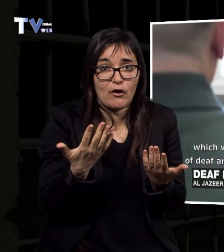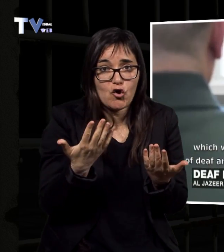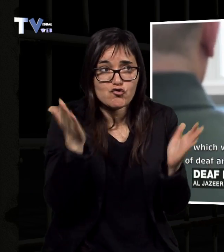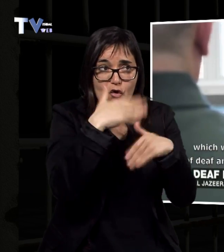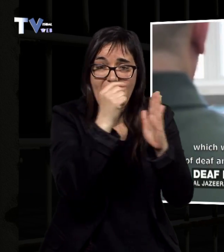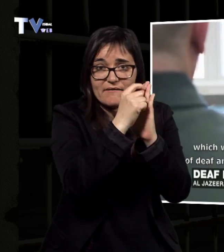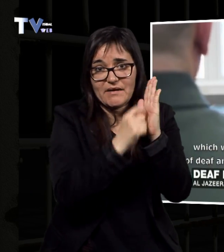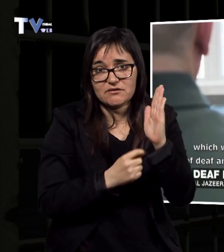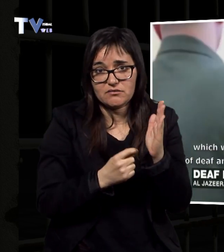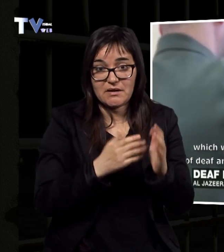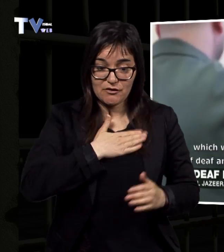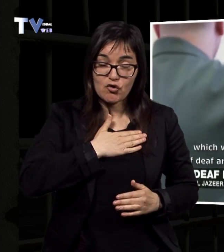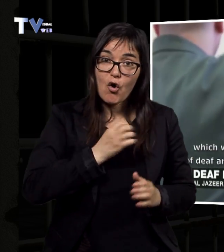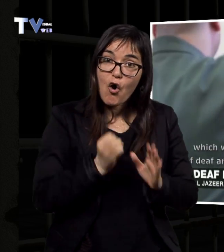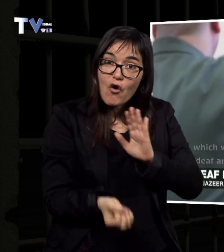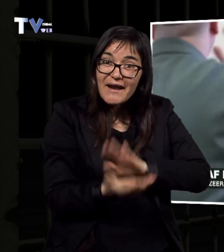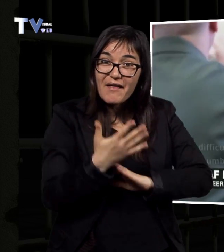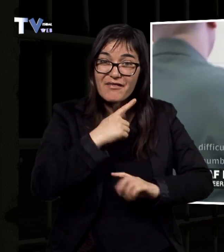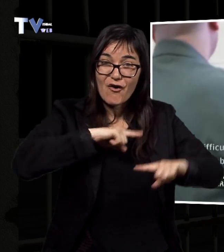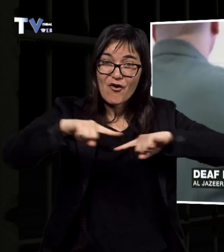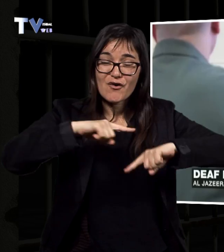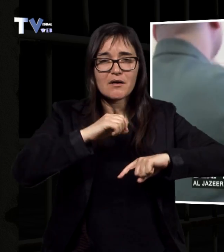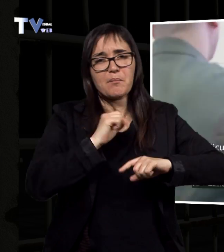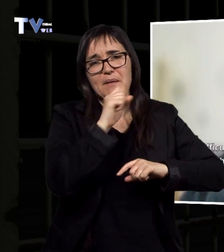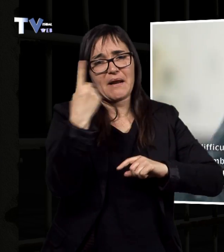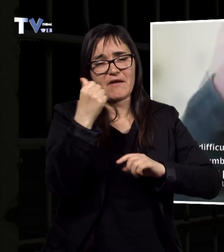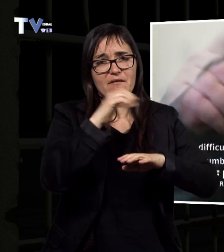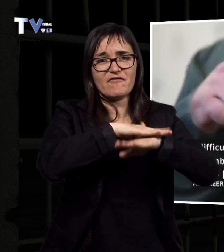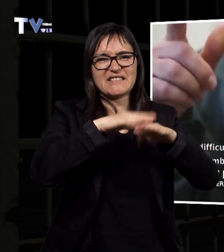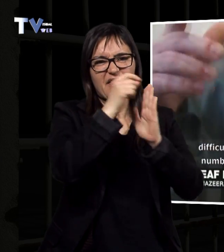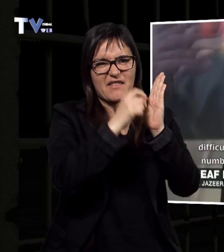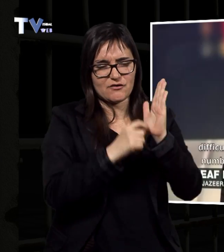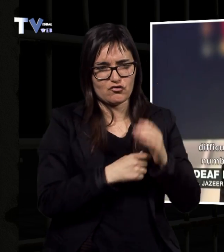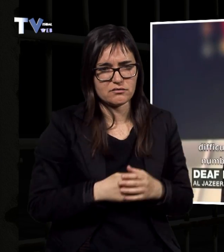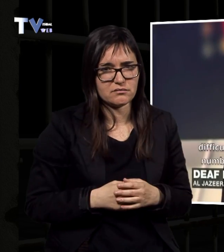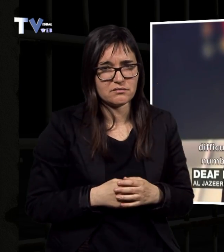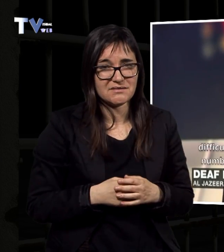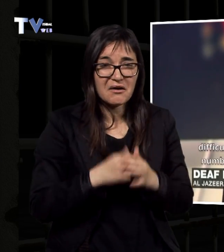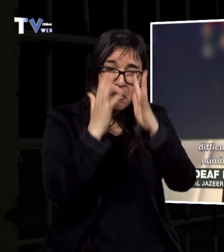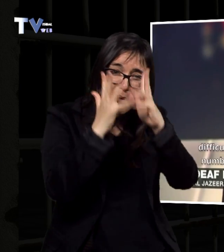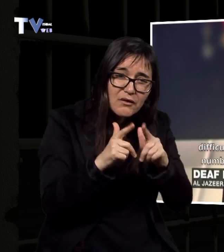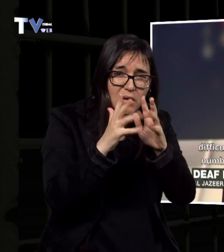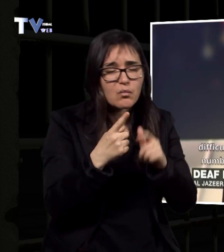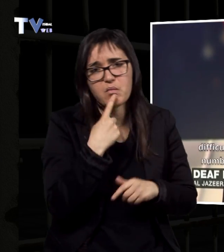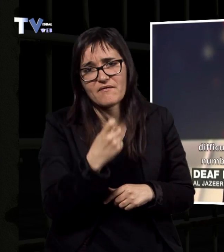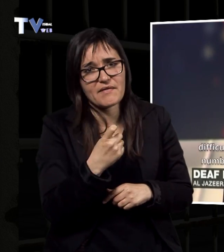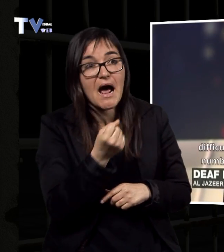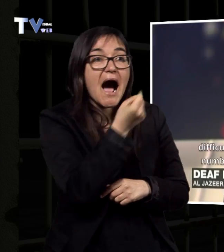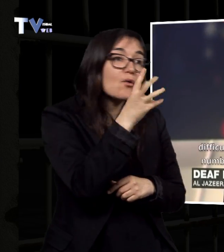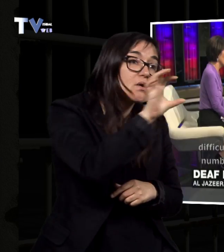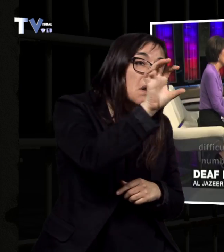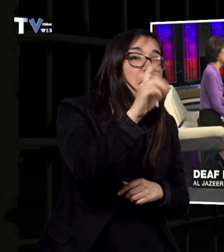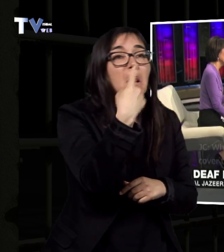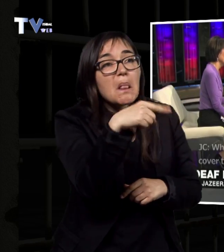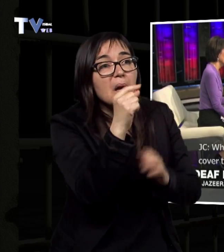the first national database of deaf and deafblind prisoners, it's very, very difficult to tell. So some states have some numbers, but most states have